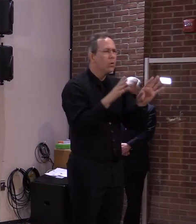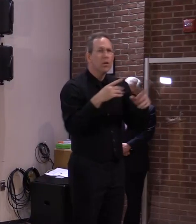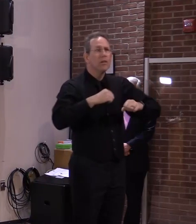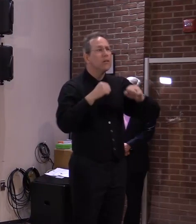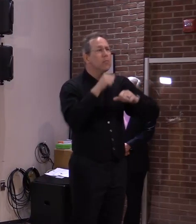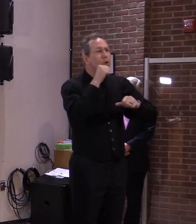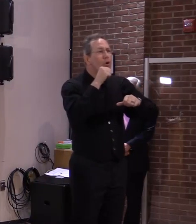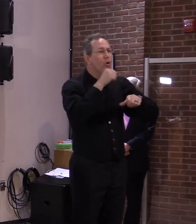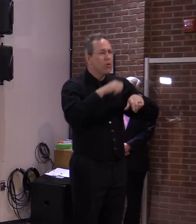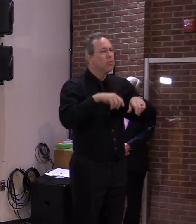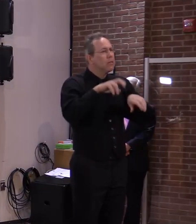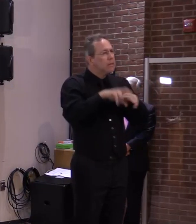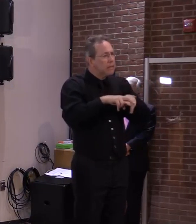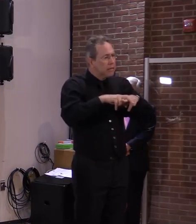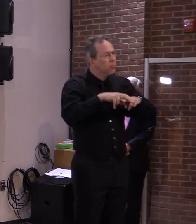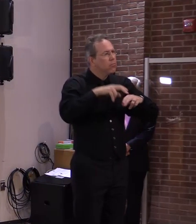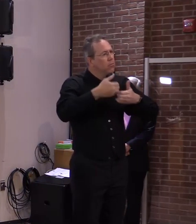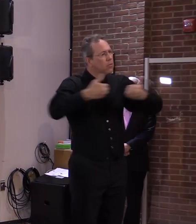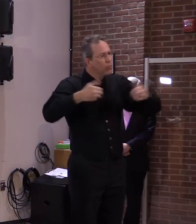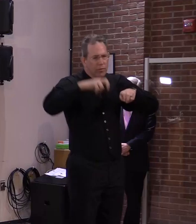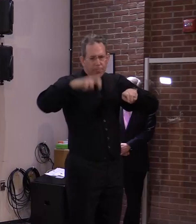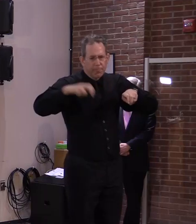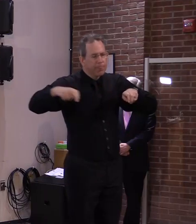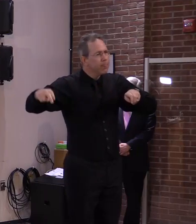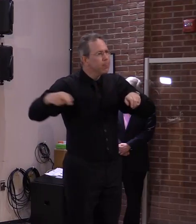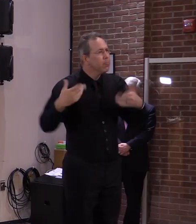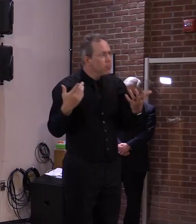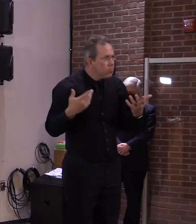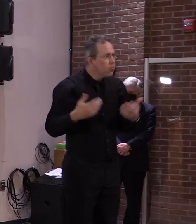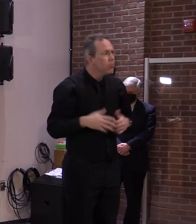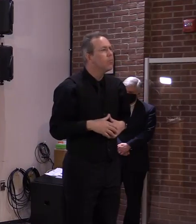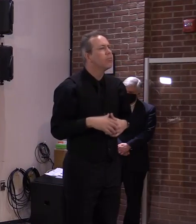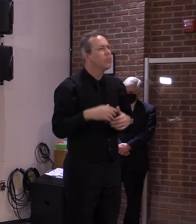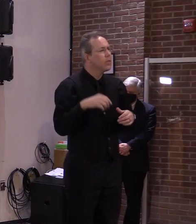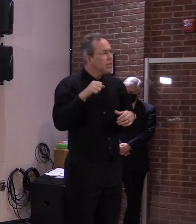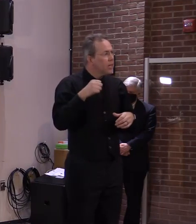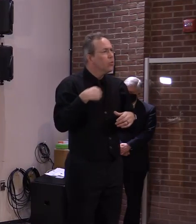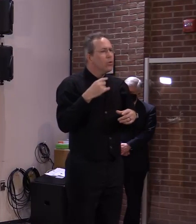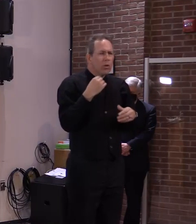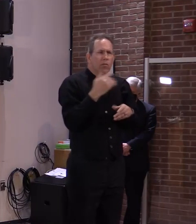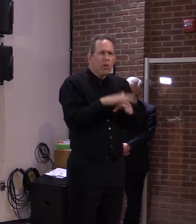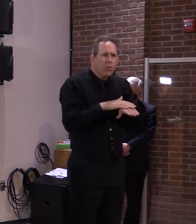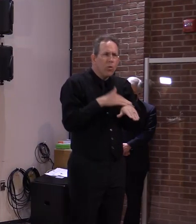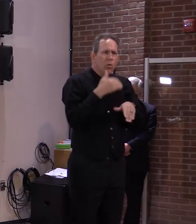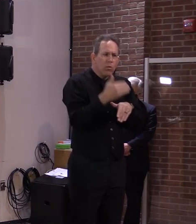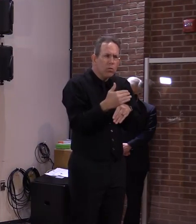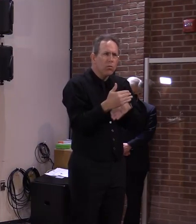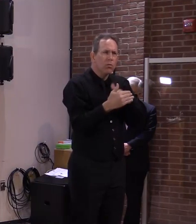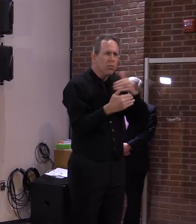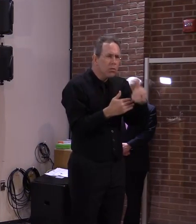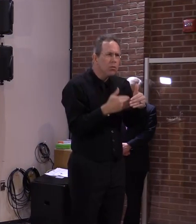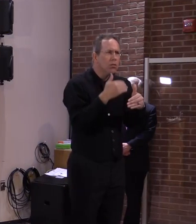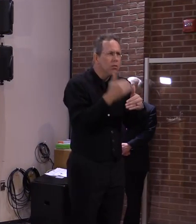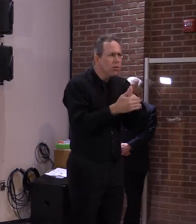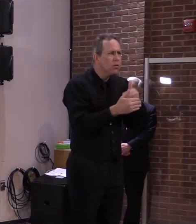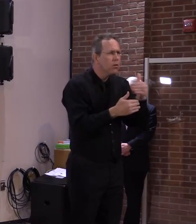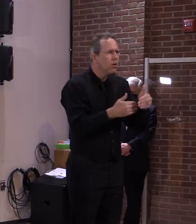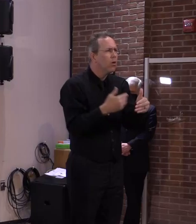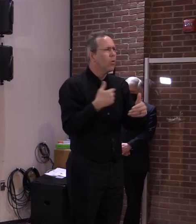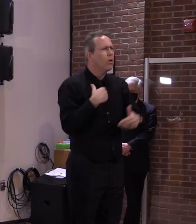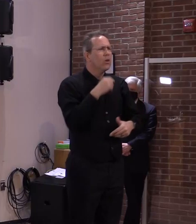this up because while we continue to take small incremental steps forward, I don't want people to think we've rolled everything